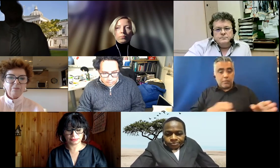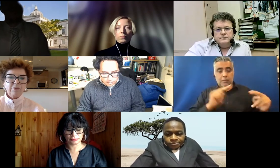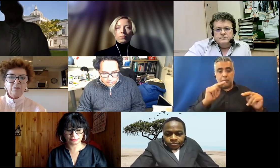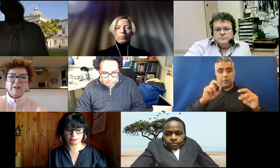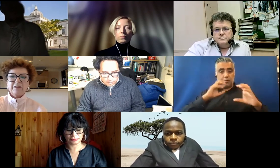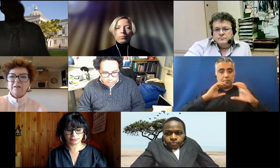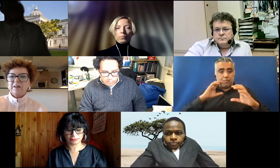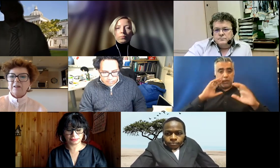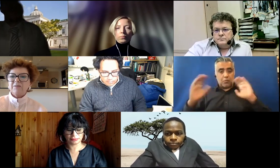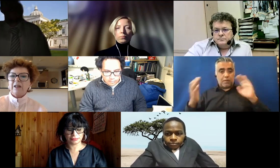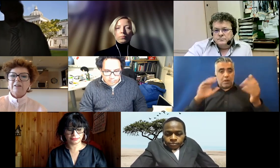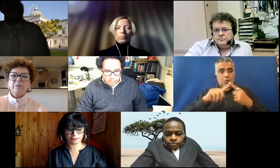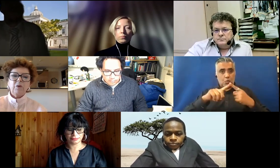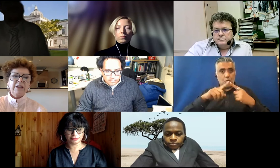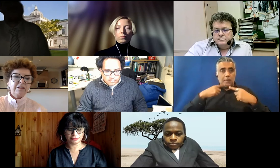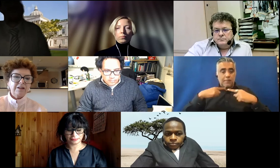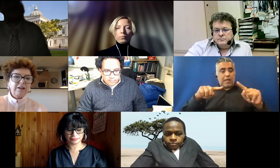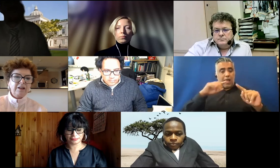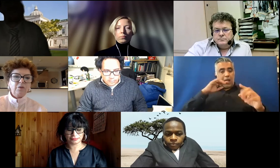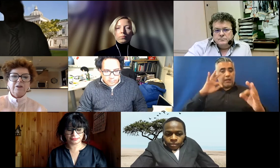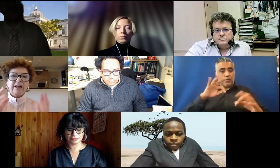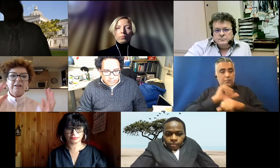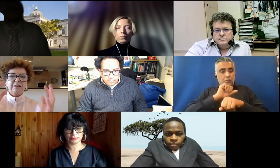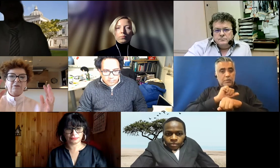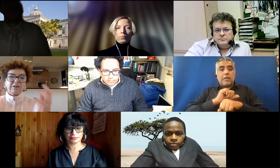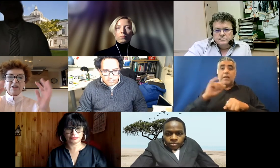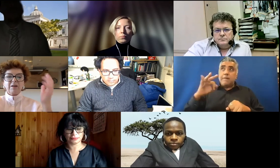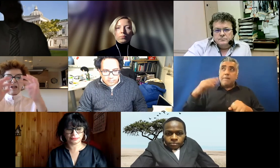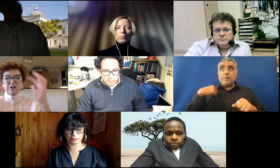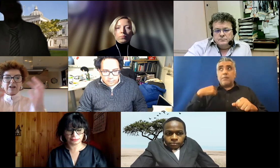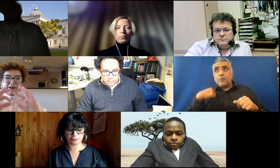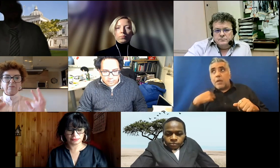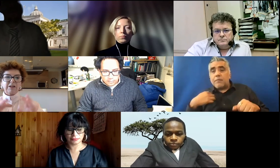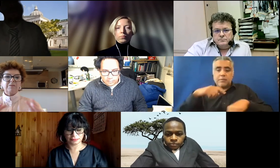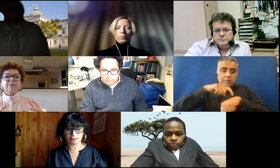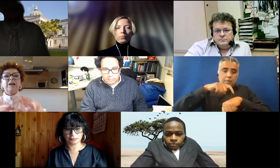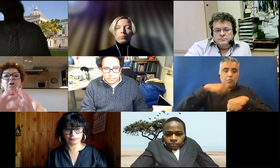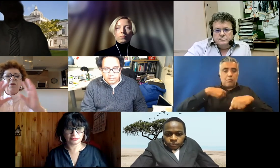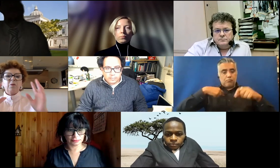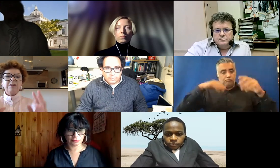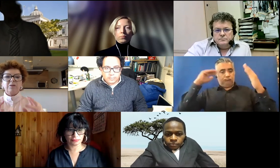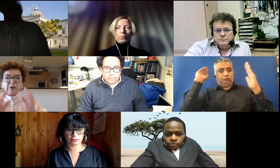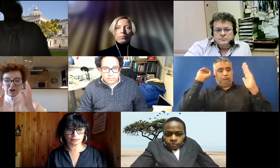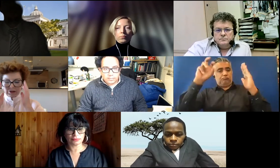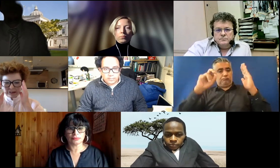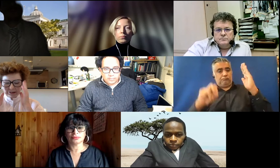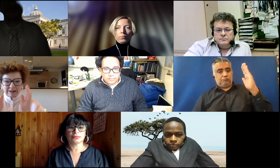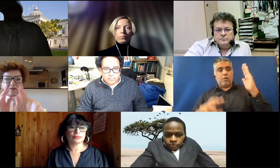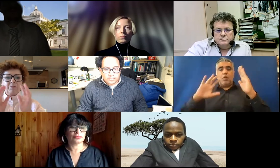to compare with their successful or ideal employees. If we had time, I could just itemize all the ways in